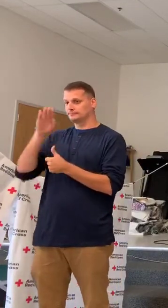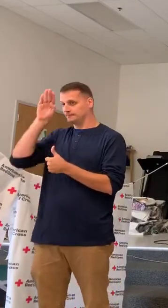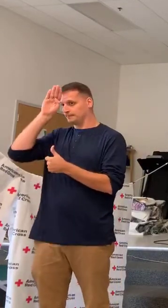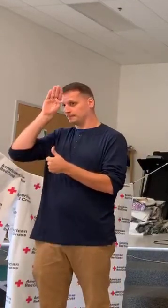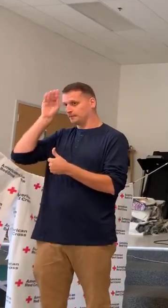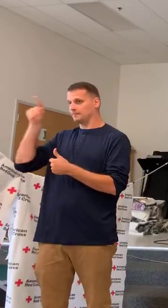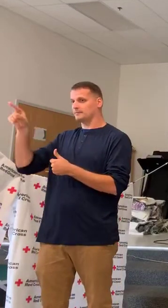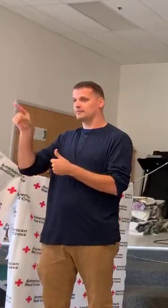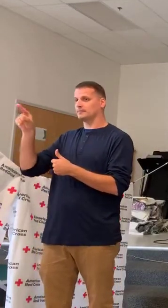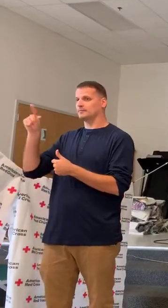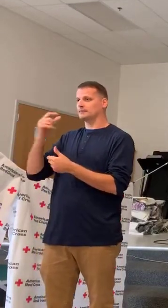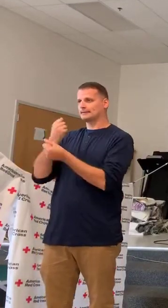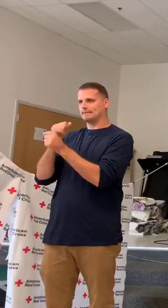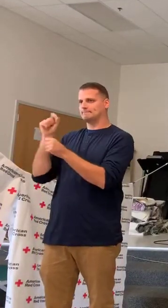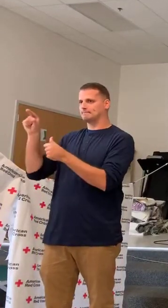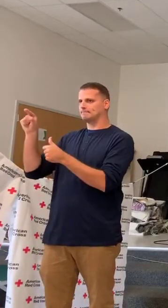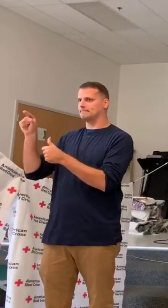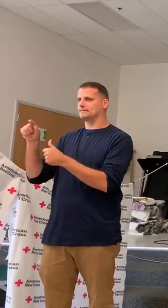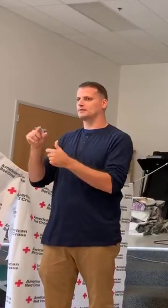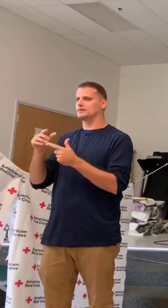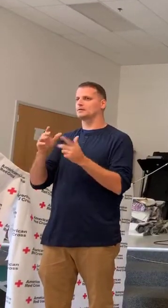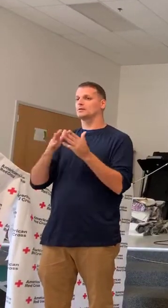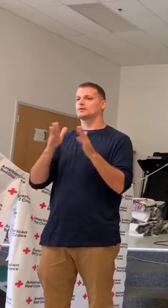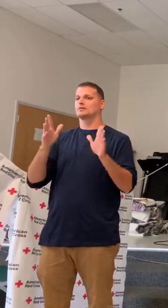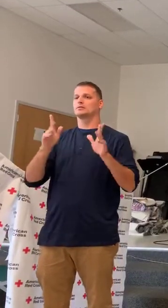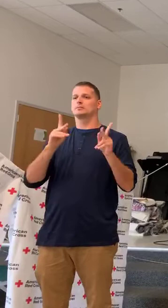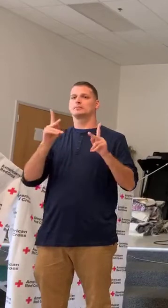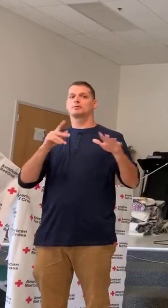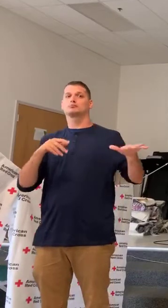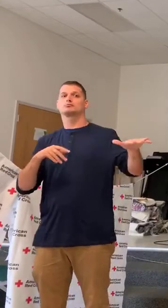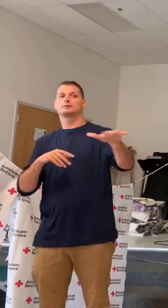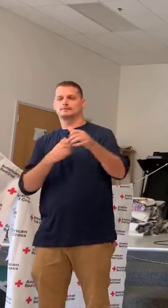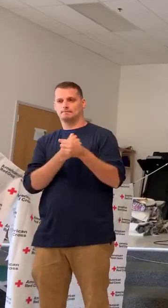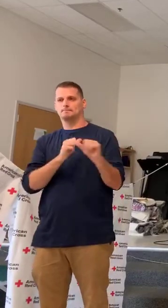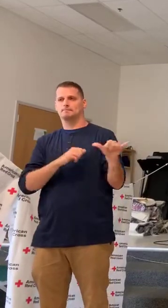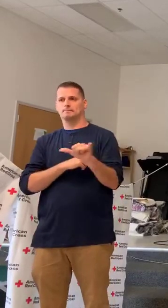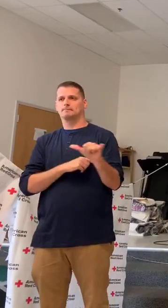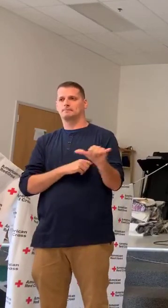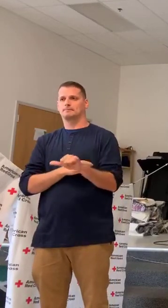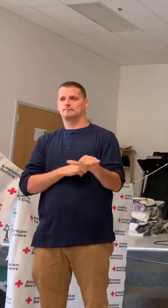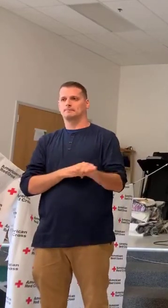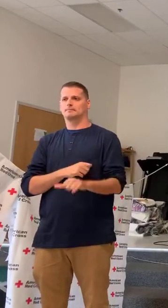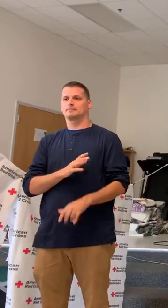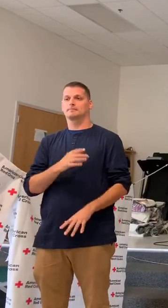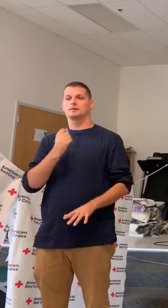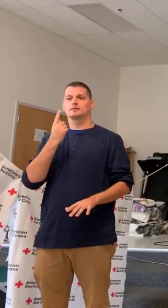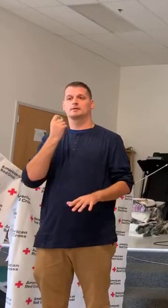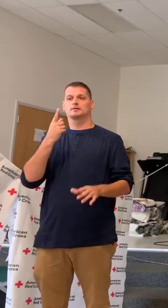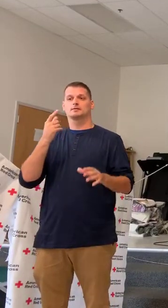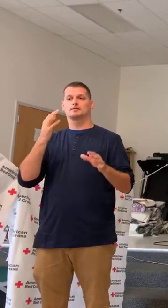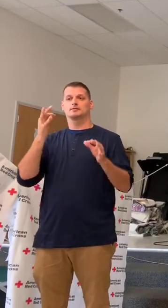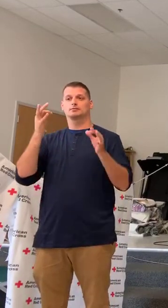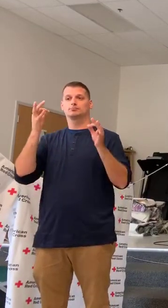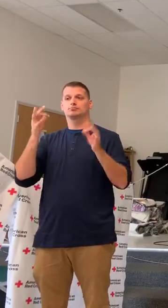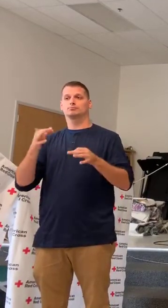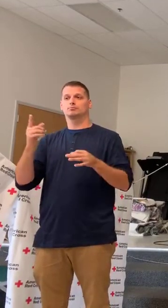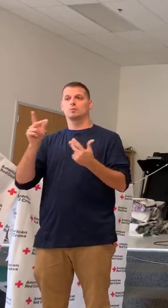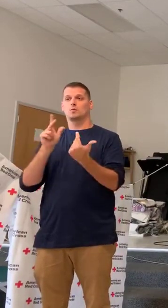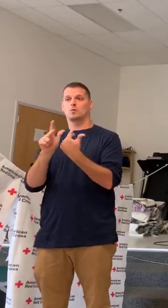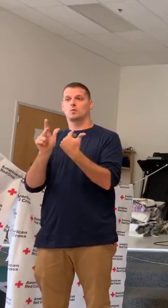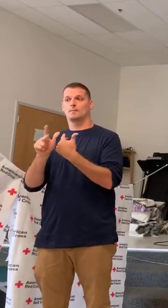look at. So when we looked at opening that road up to two-way traffic, it was a two-day process where we worked with the